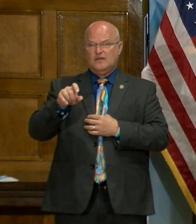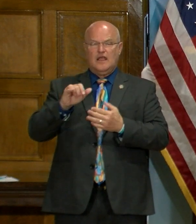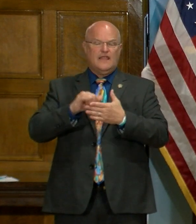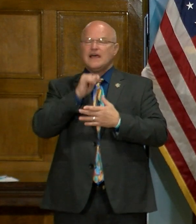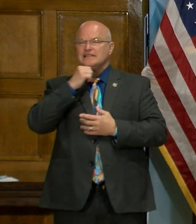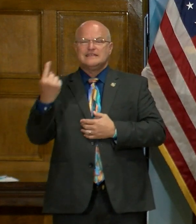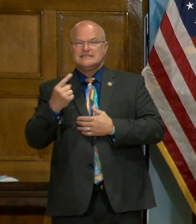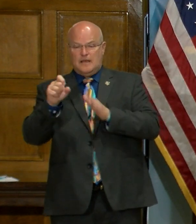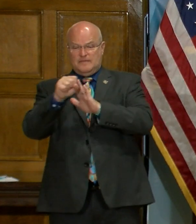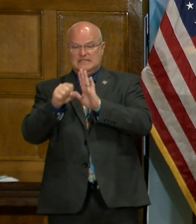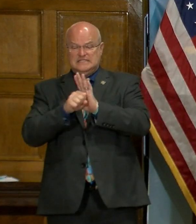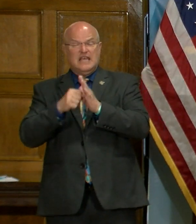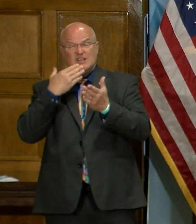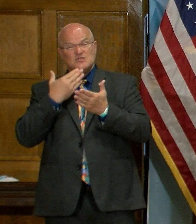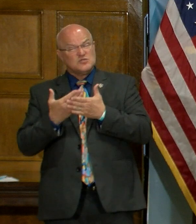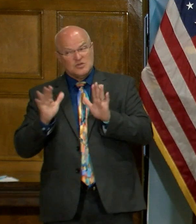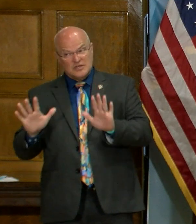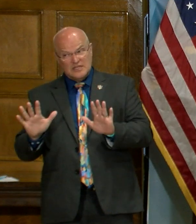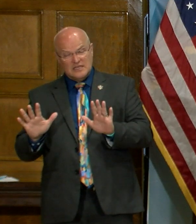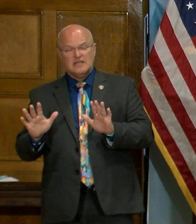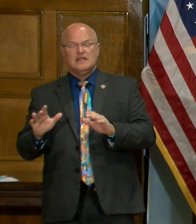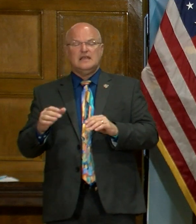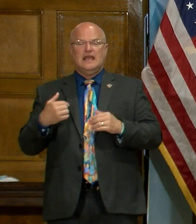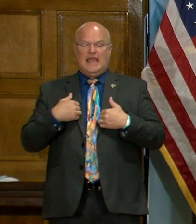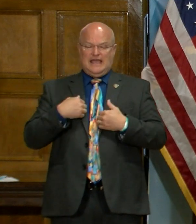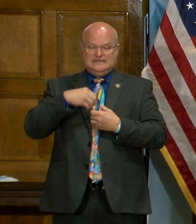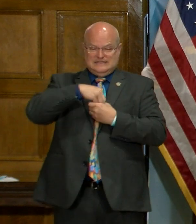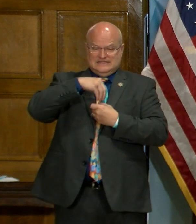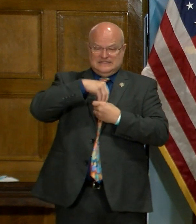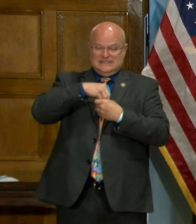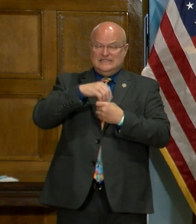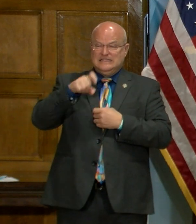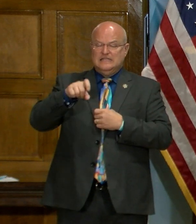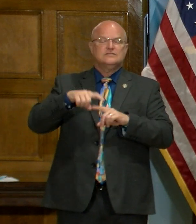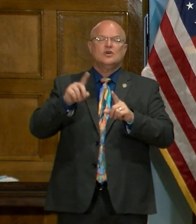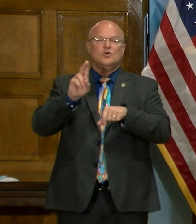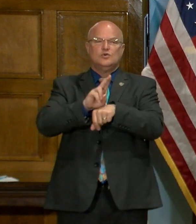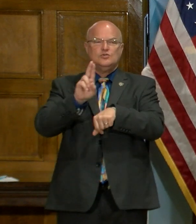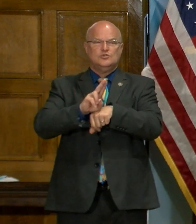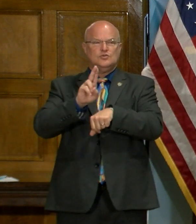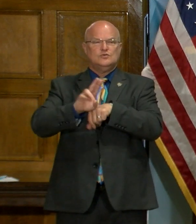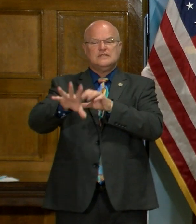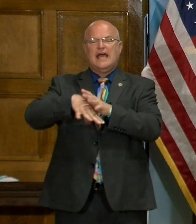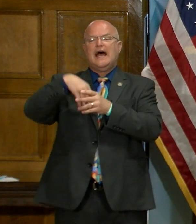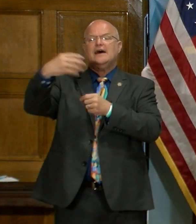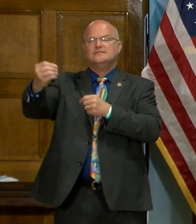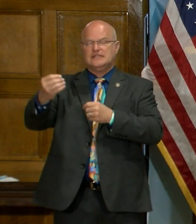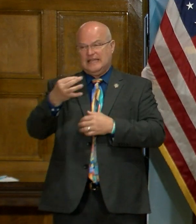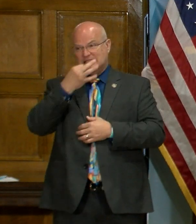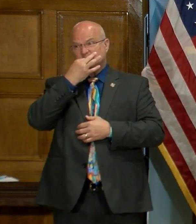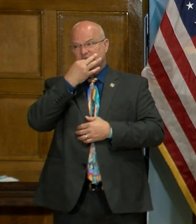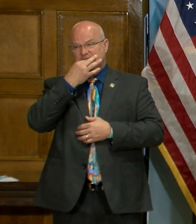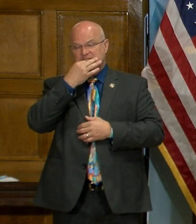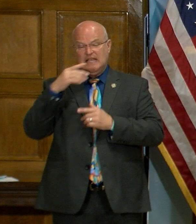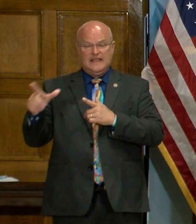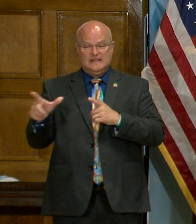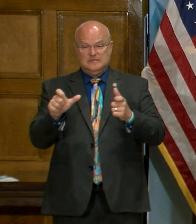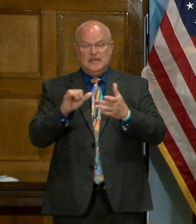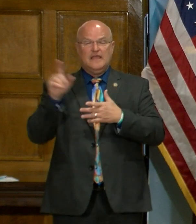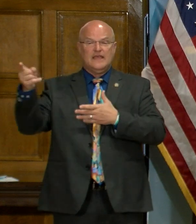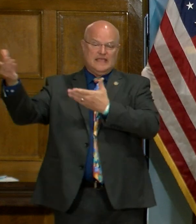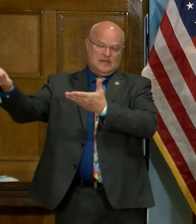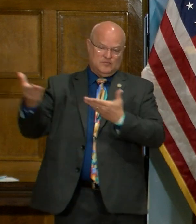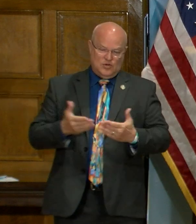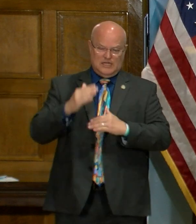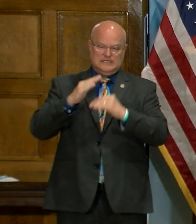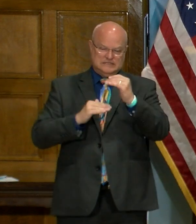that's not something the state is good at, has a capacity for, and so we need to utilize that expertise and the speed that they can